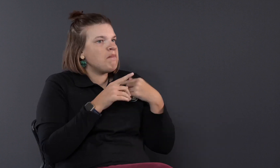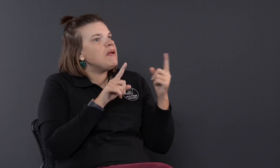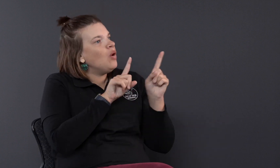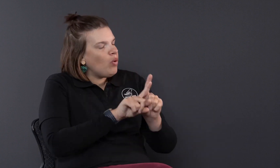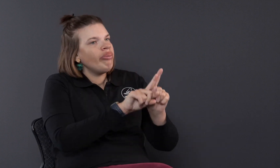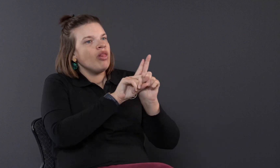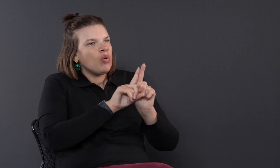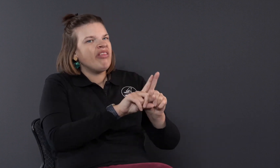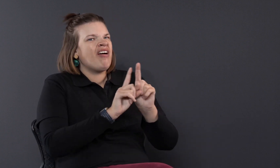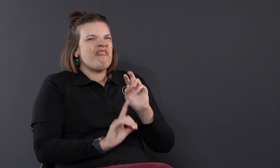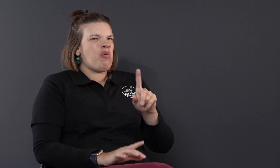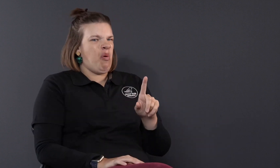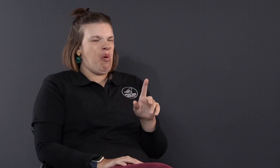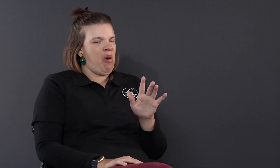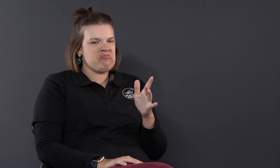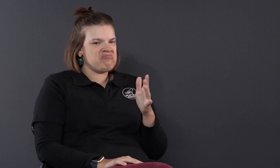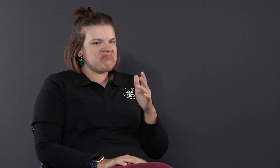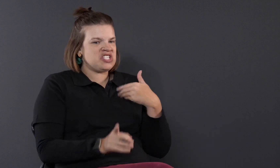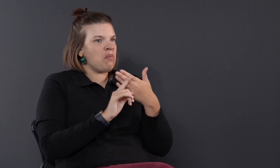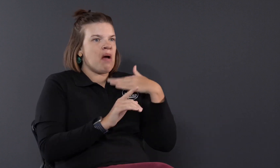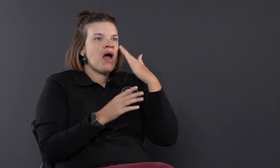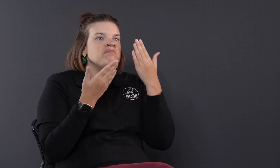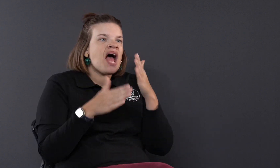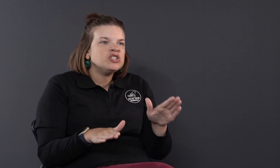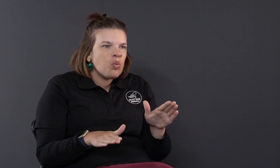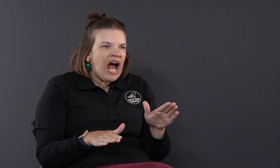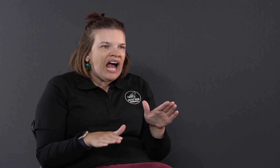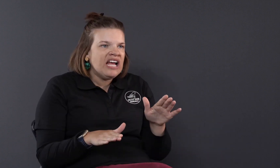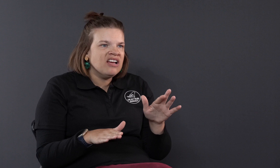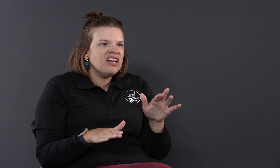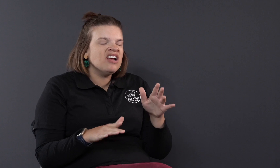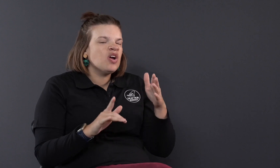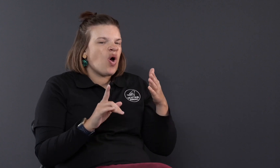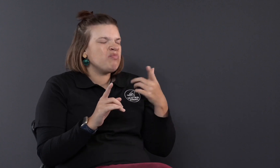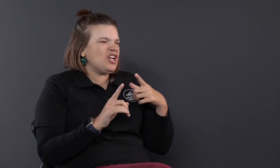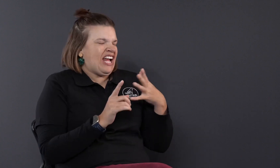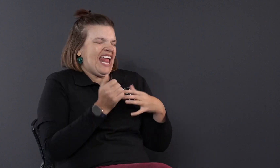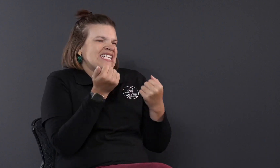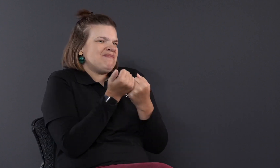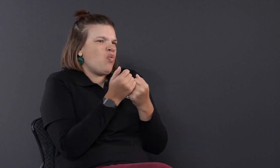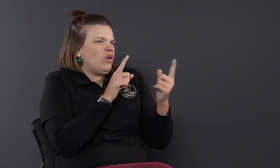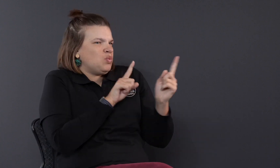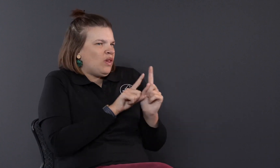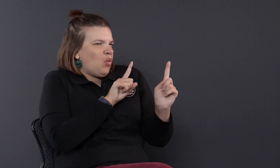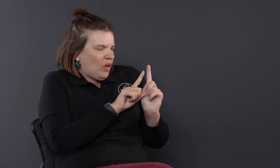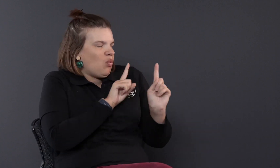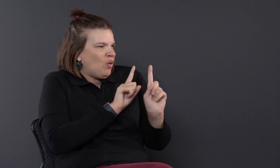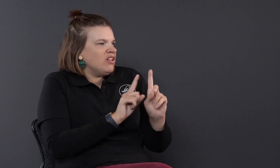did have a support person with me right up until Mum passed away. I really felt like I needed that support, so they were with me